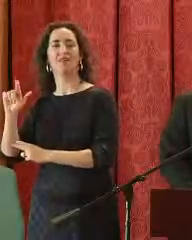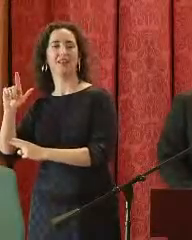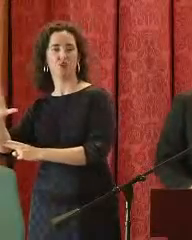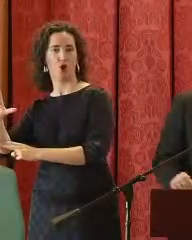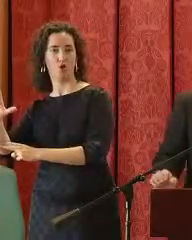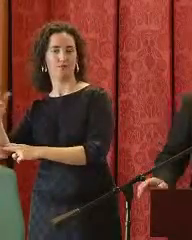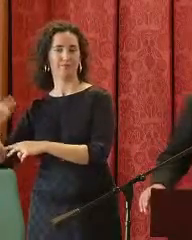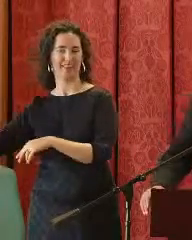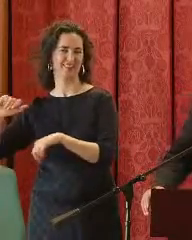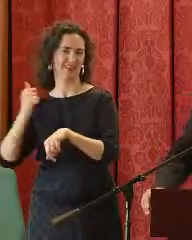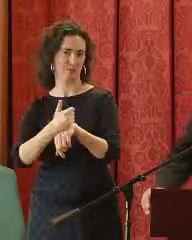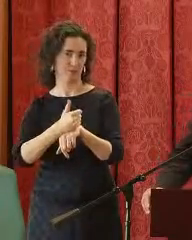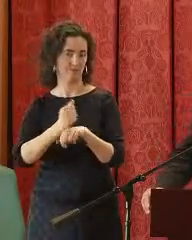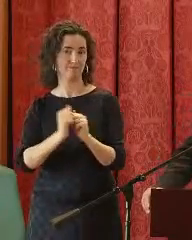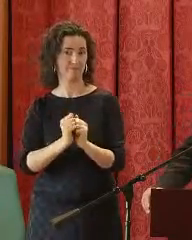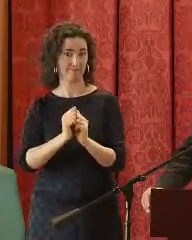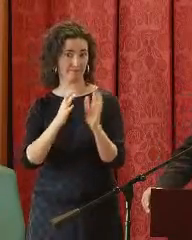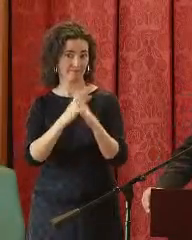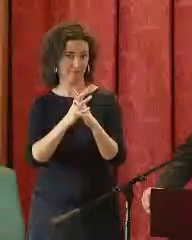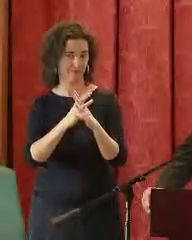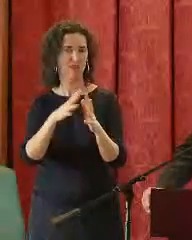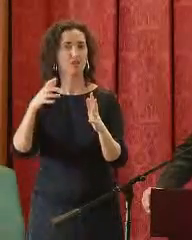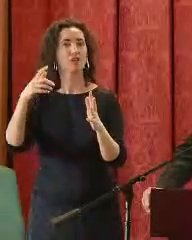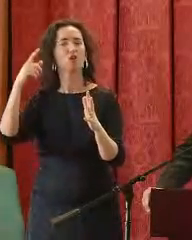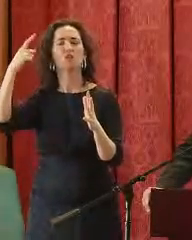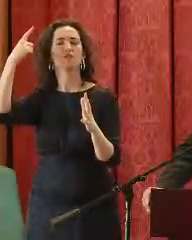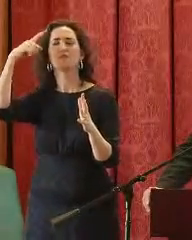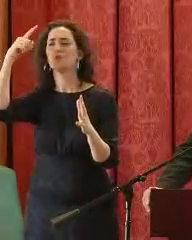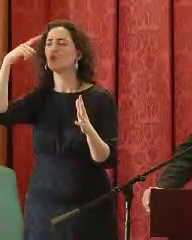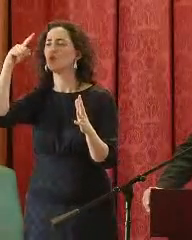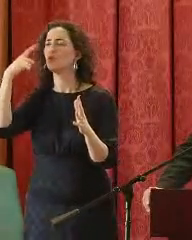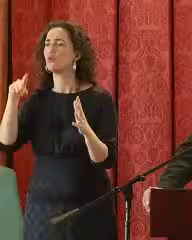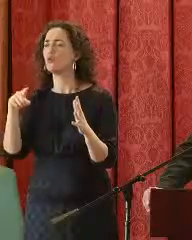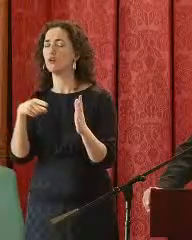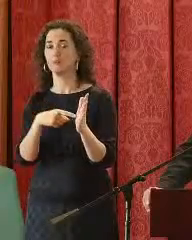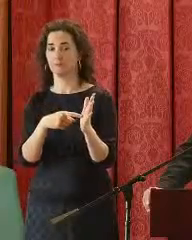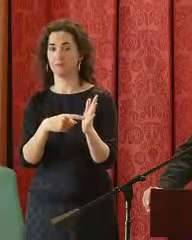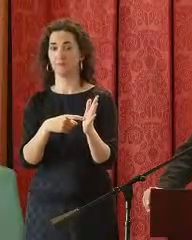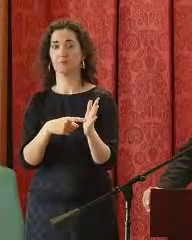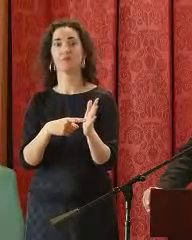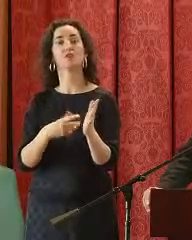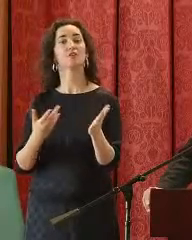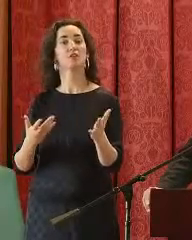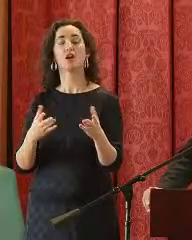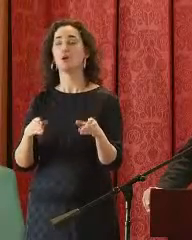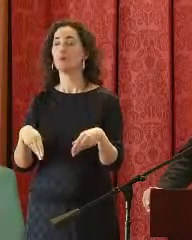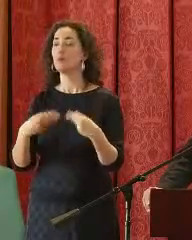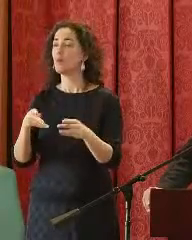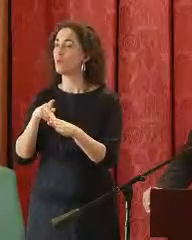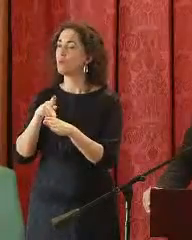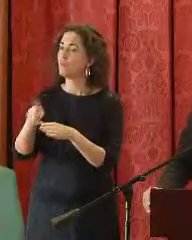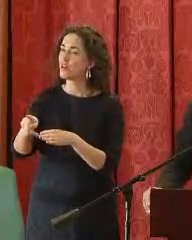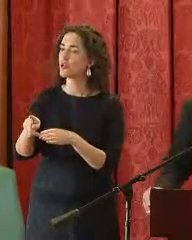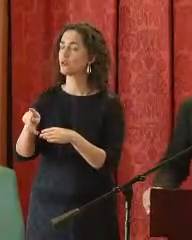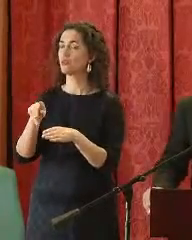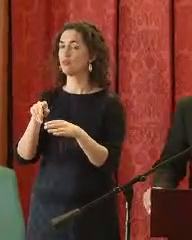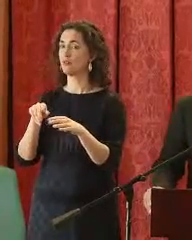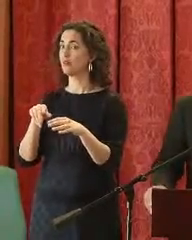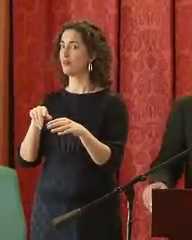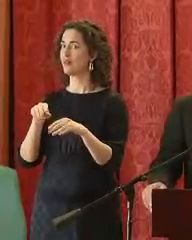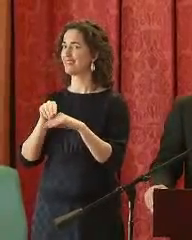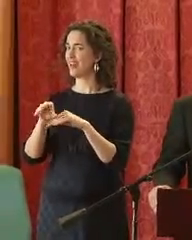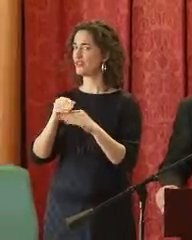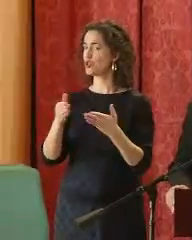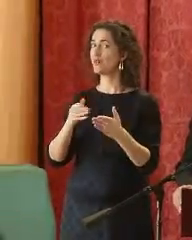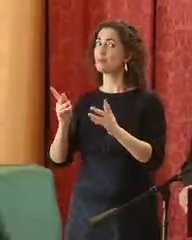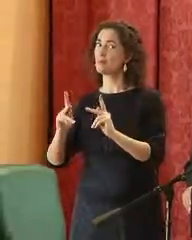The agency was established for the purpose of providing professional and affordable counseling